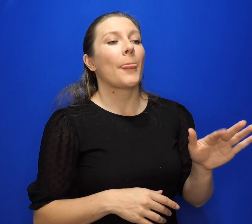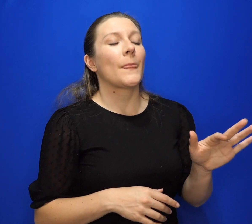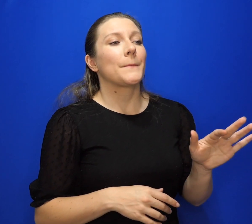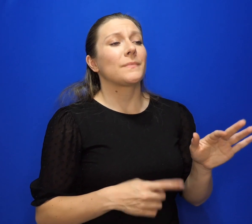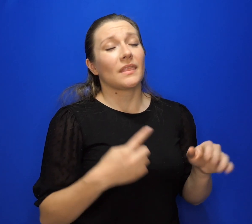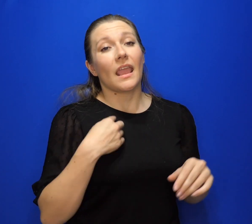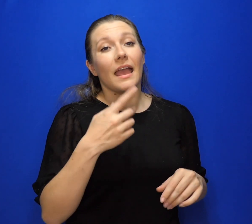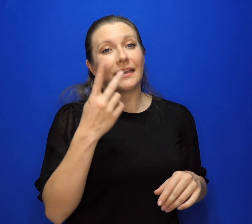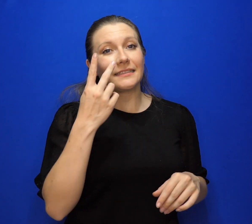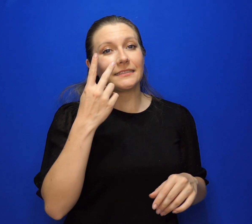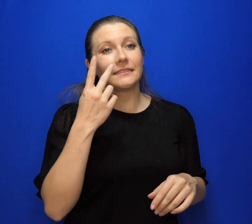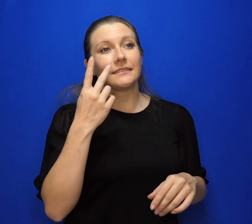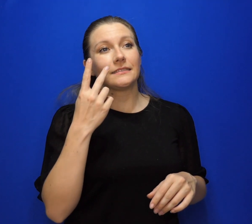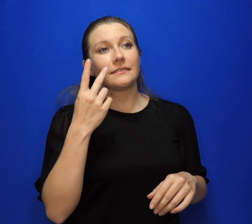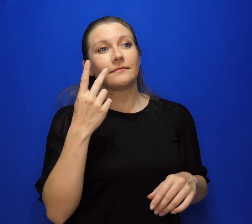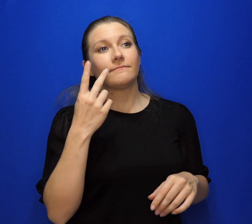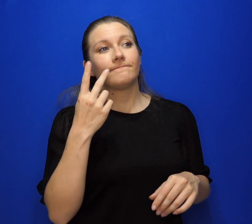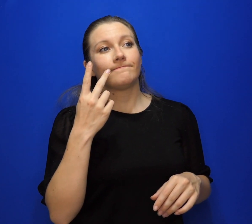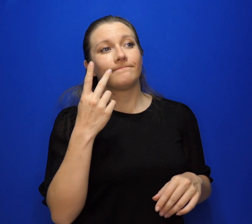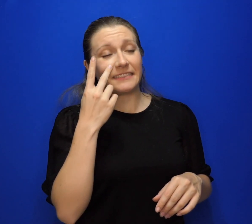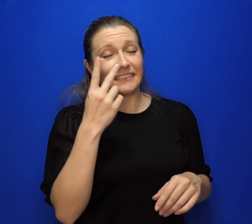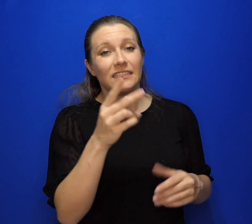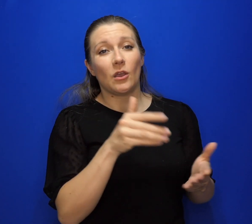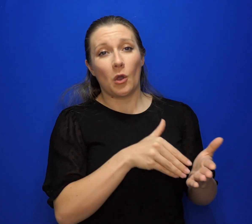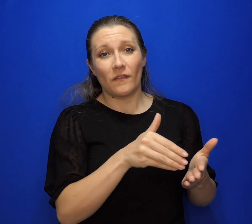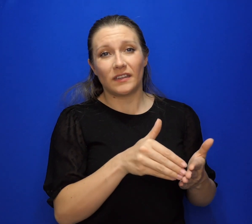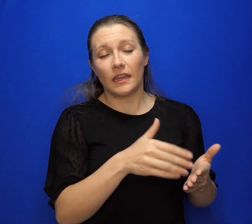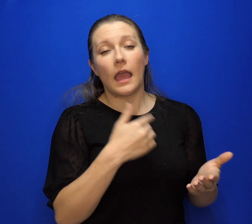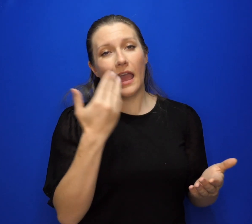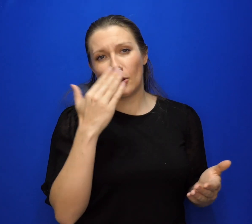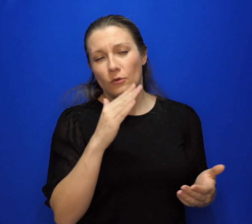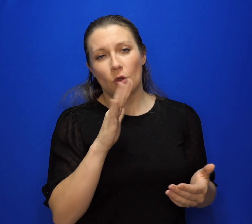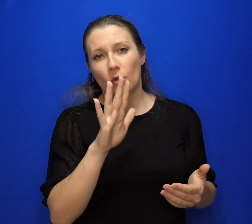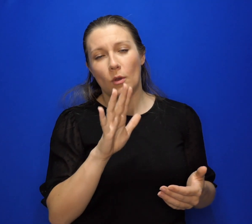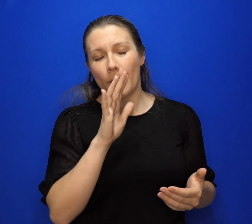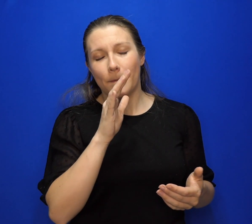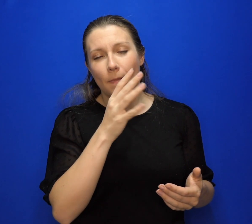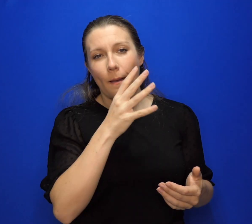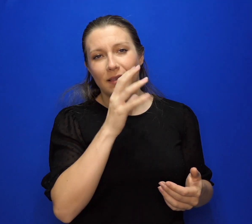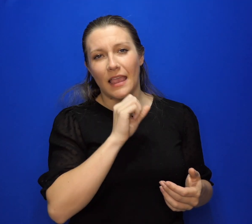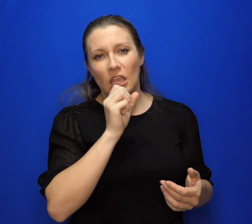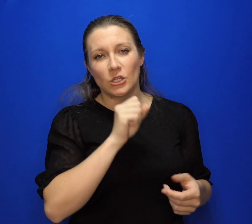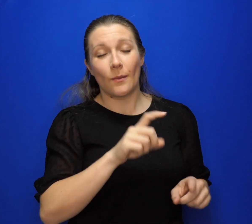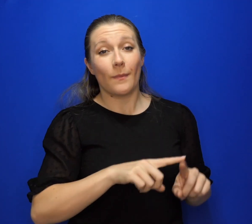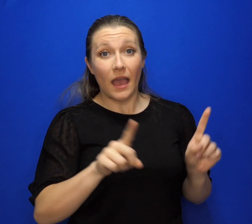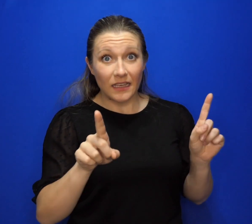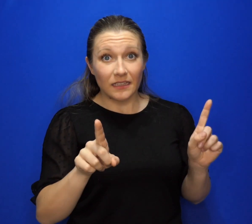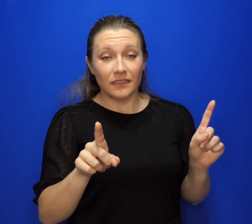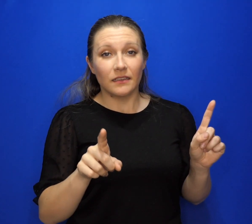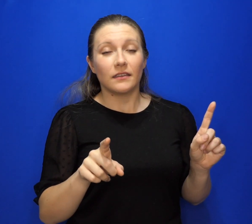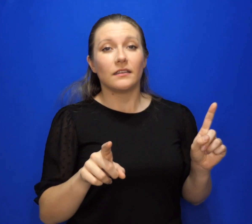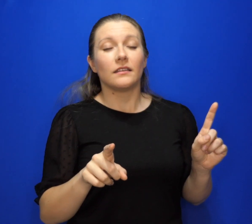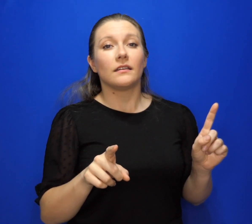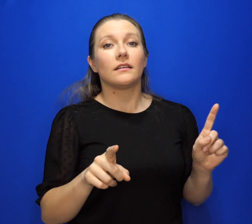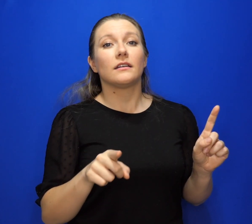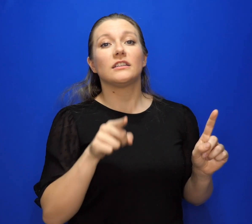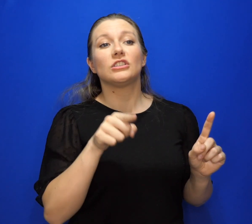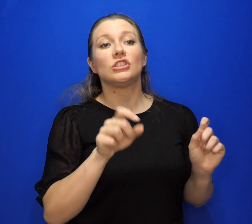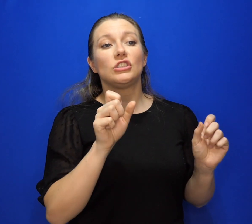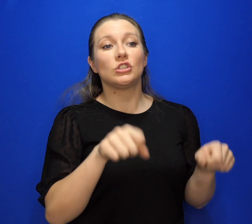but she could explain why she was having the symptoms she was having. She wasn't just thinking, well, I just have to live